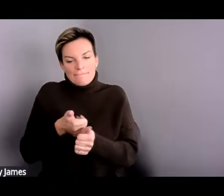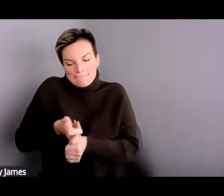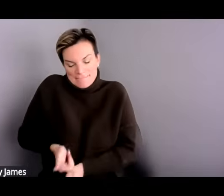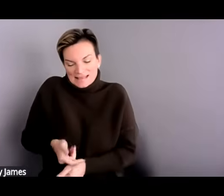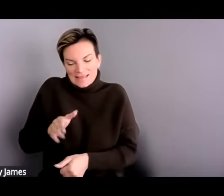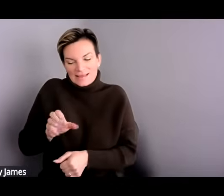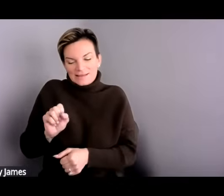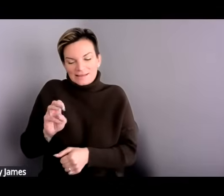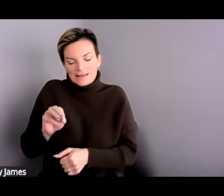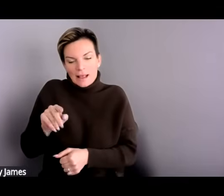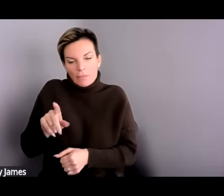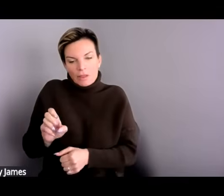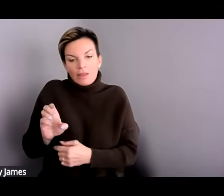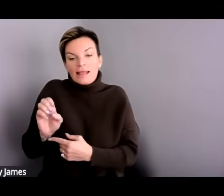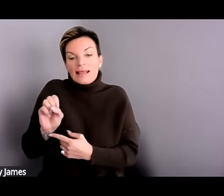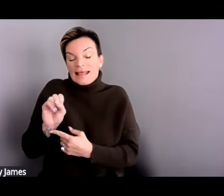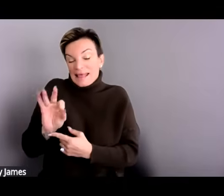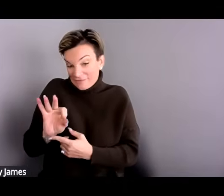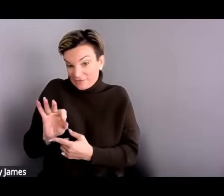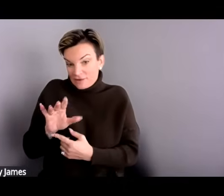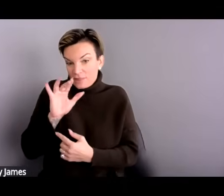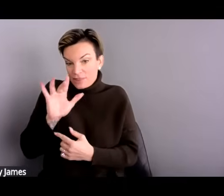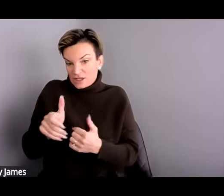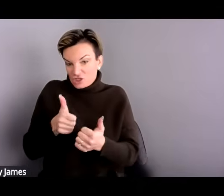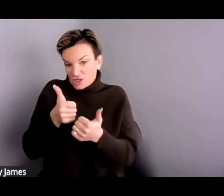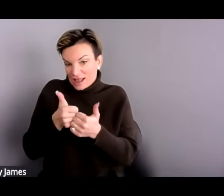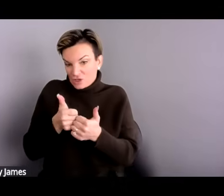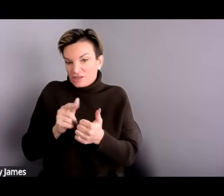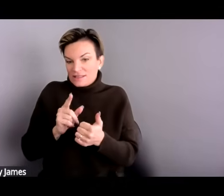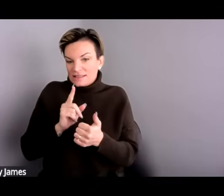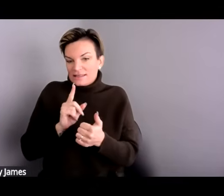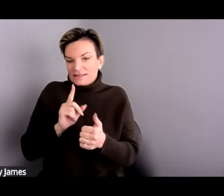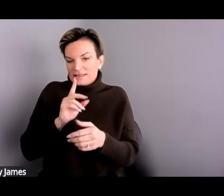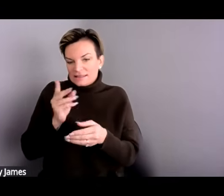the challenged circulator signature is outside of the sample.